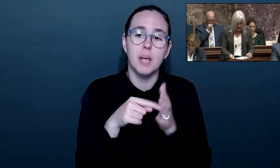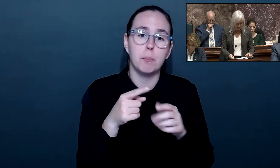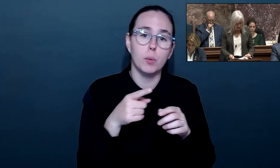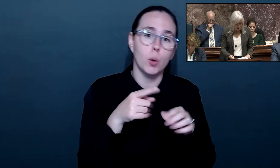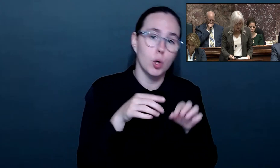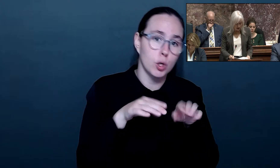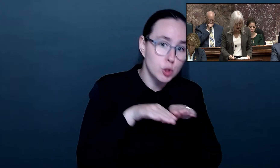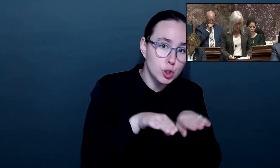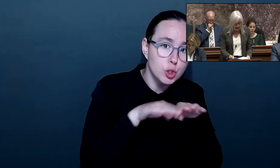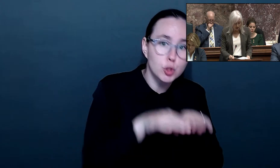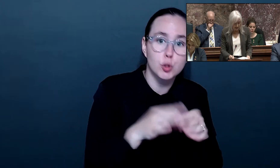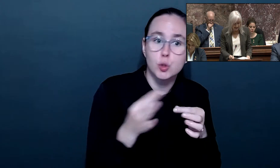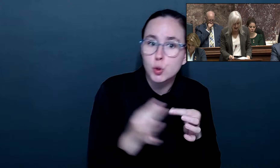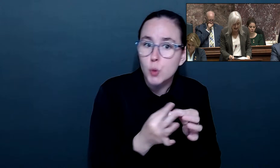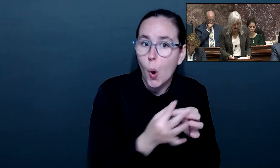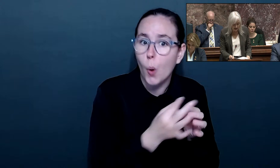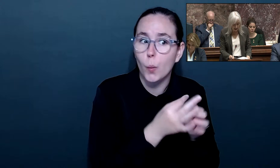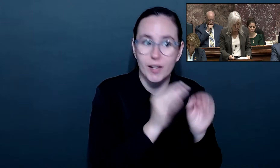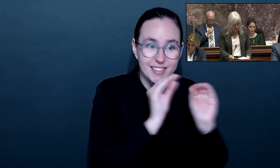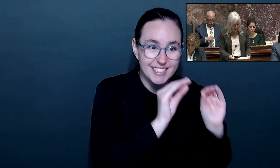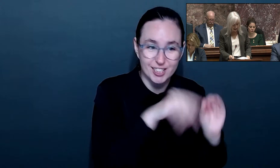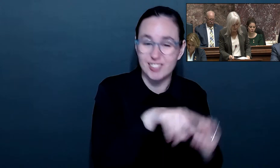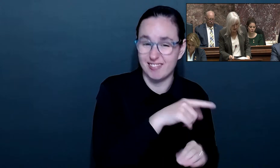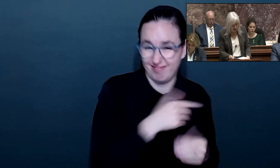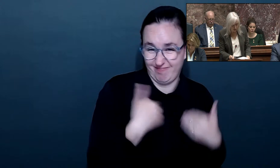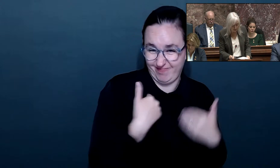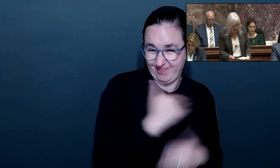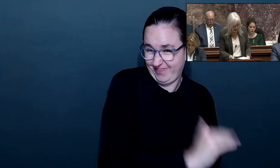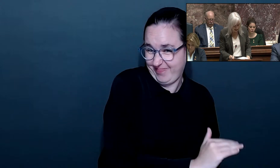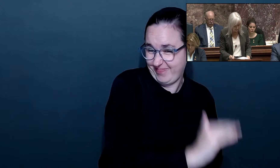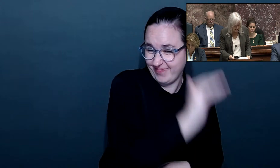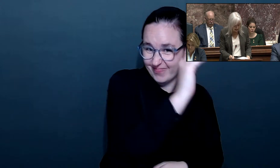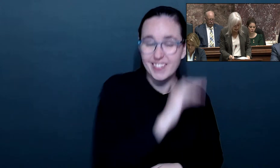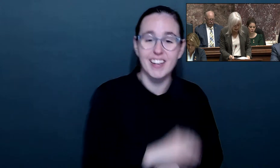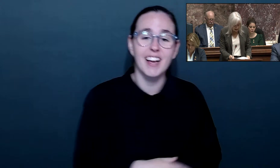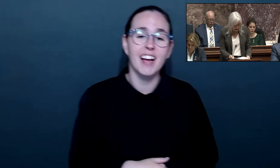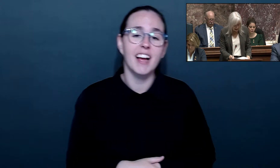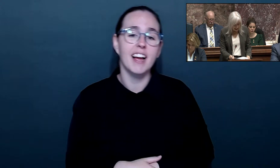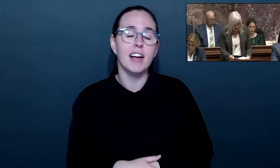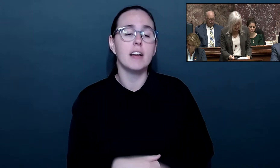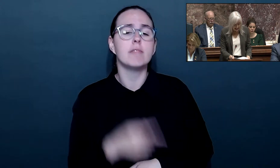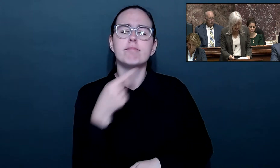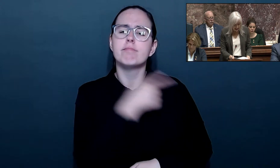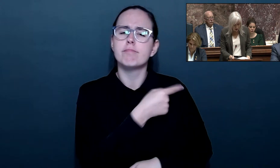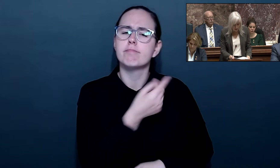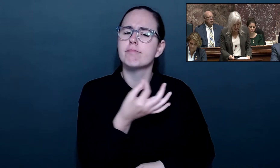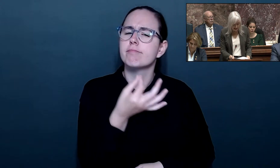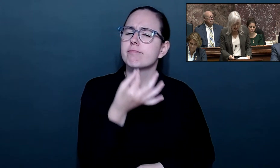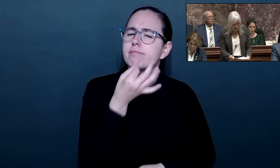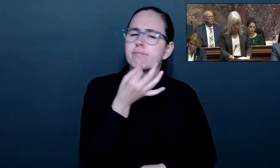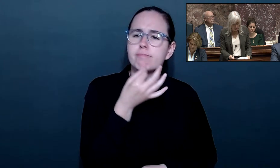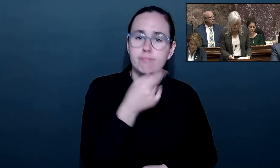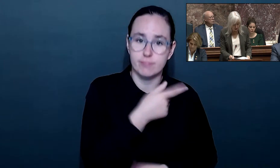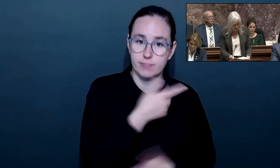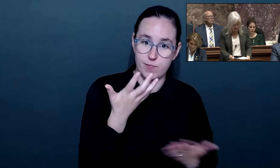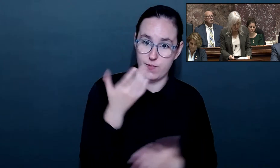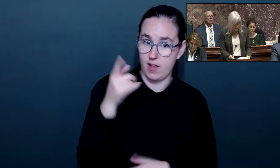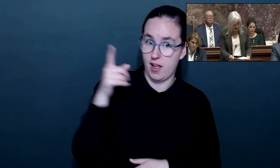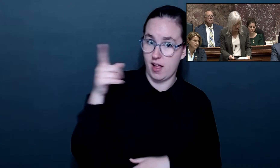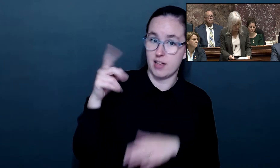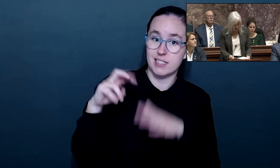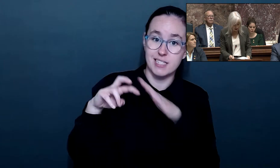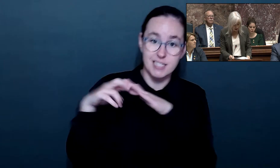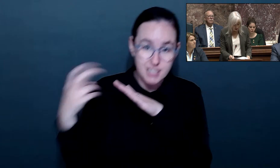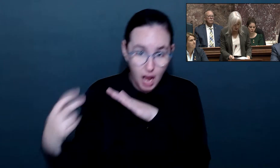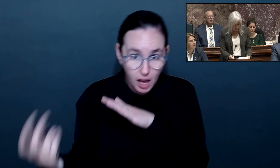Rob's vast knowledge and passion in skydiving, rigging, and parachute packing. D&D in Comox hires Rob's students to